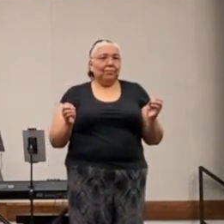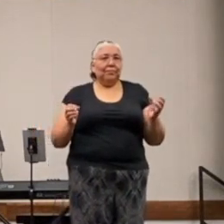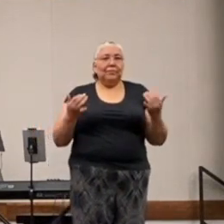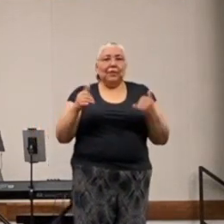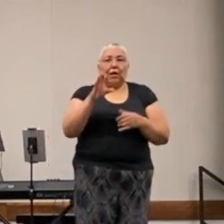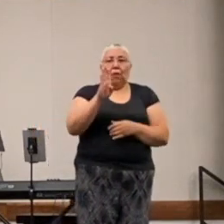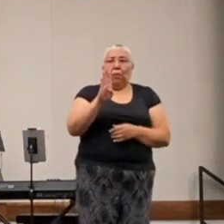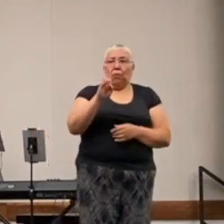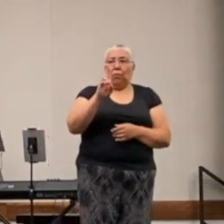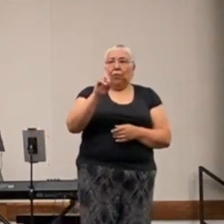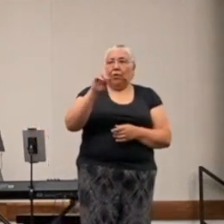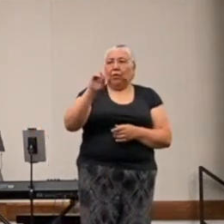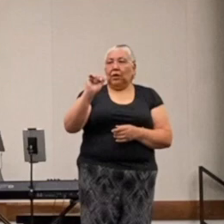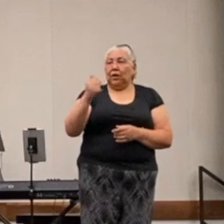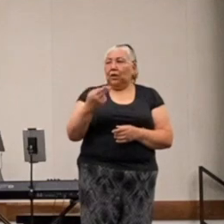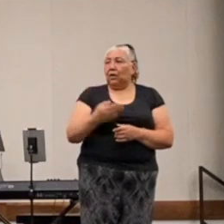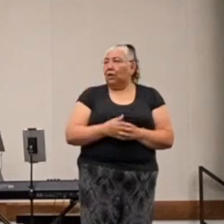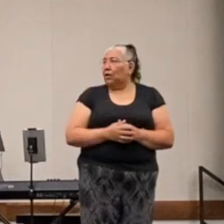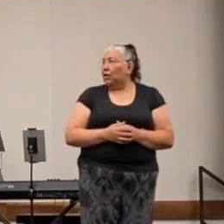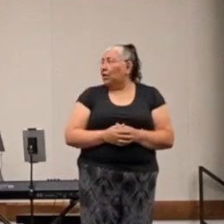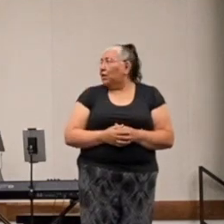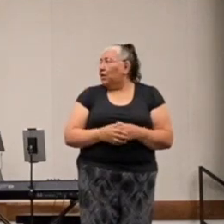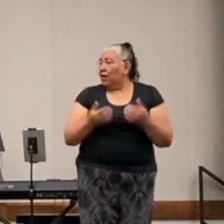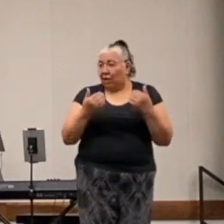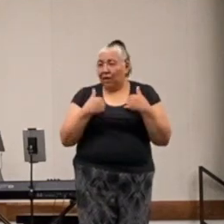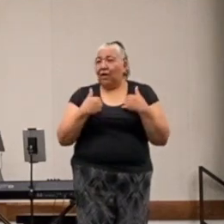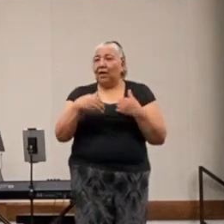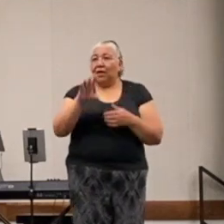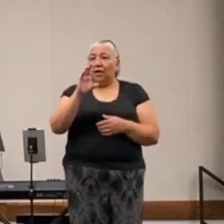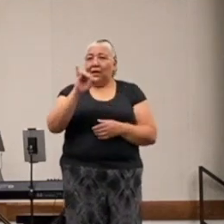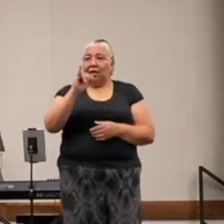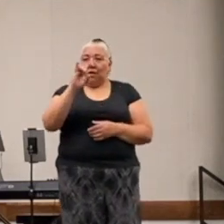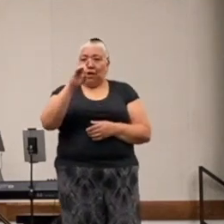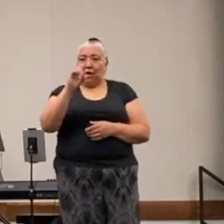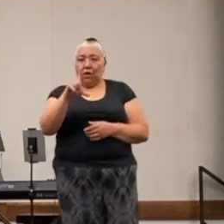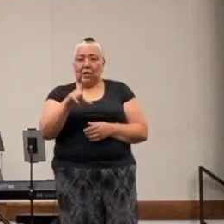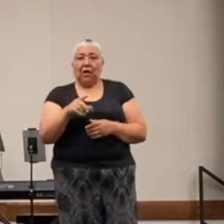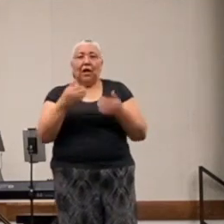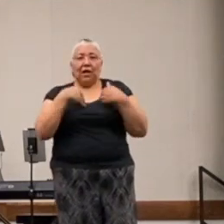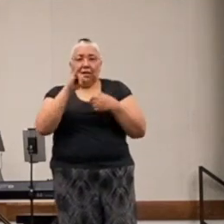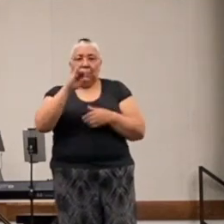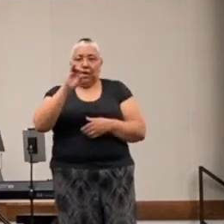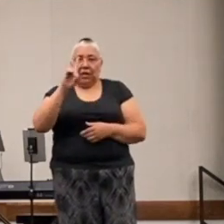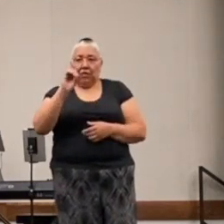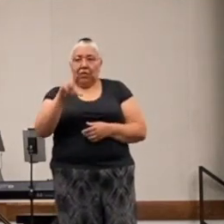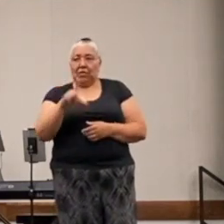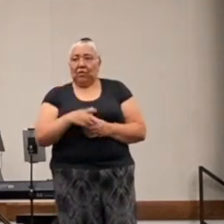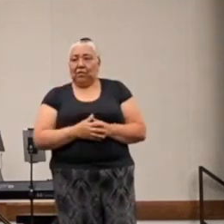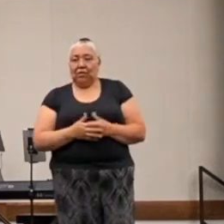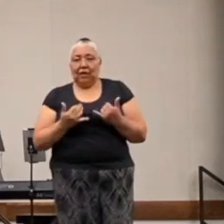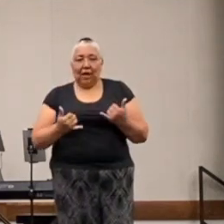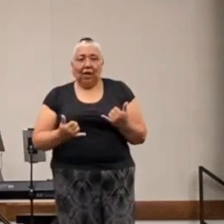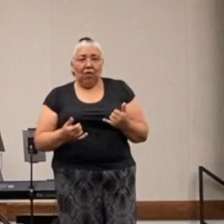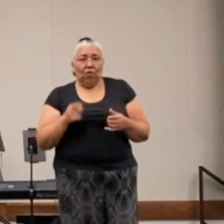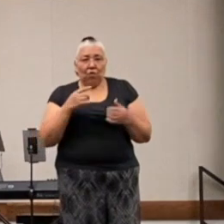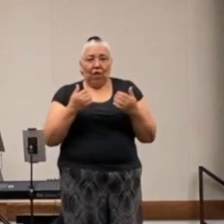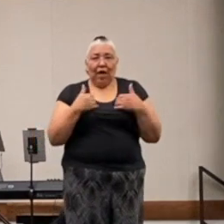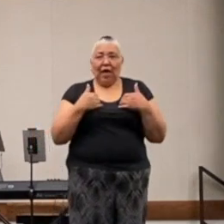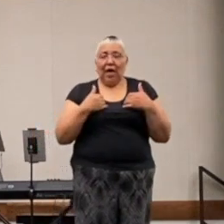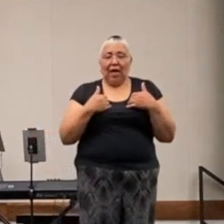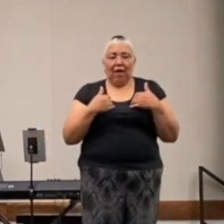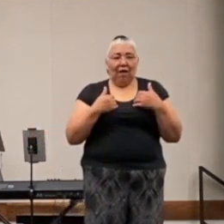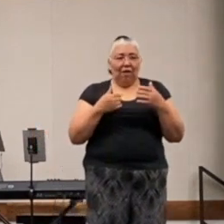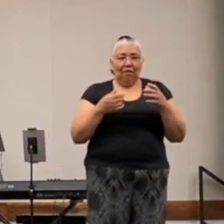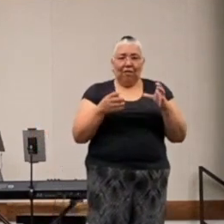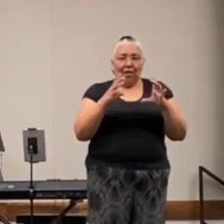Buddha. Buddha has an idol. Buddha has an idol. And listen, let me tell you something. If you have a figurine, or if